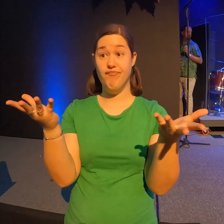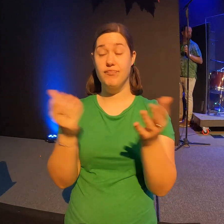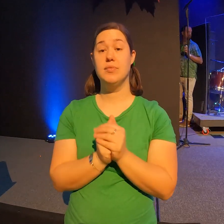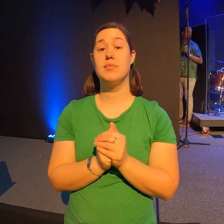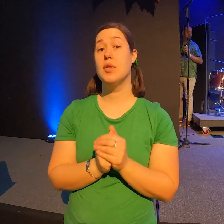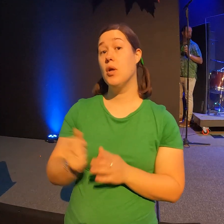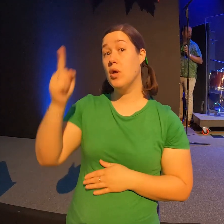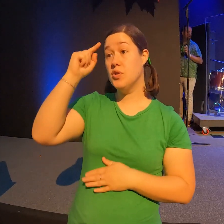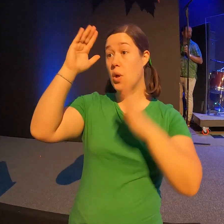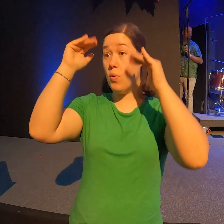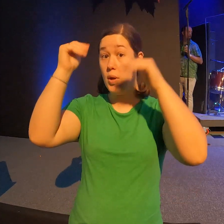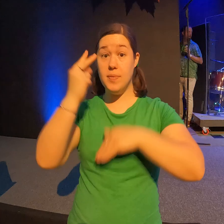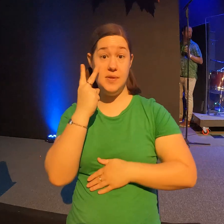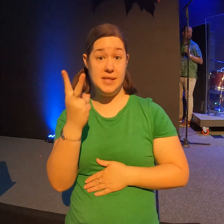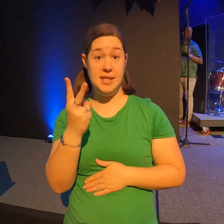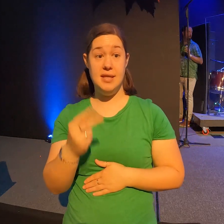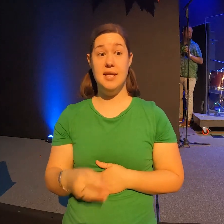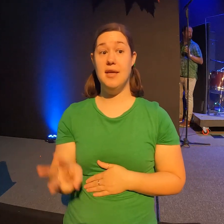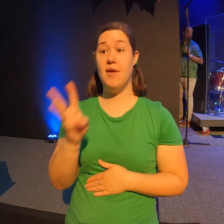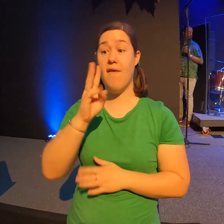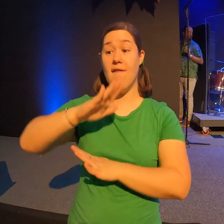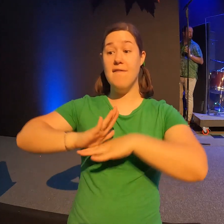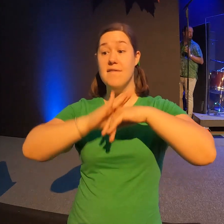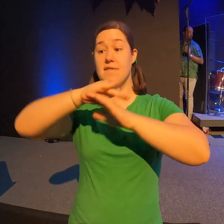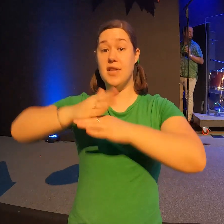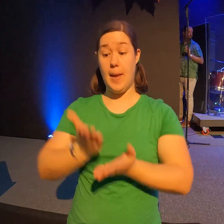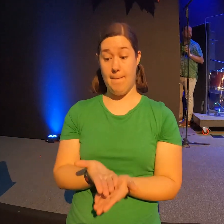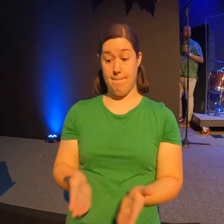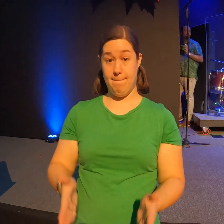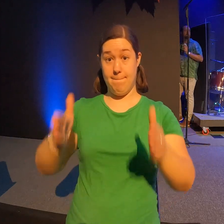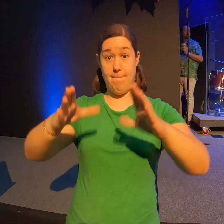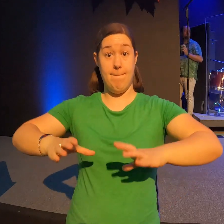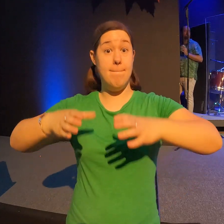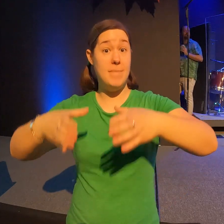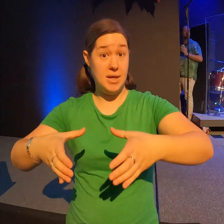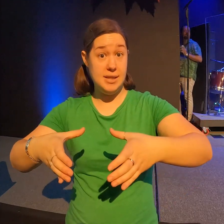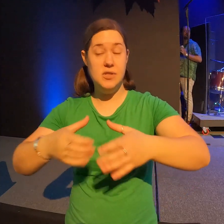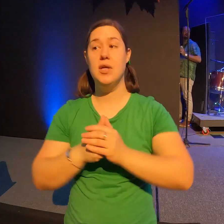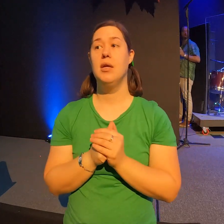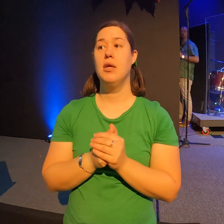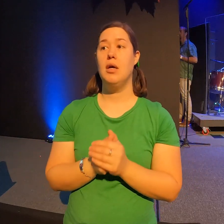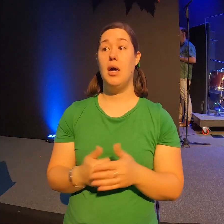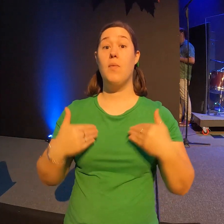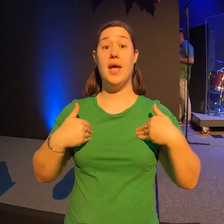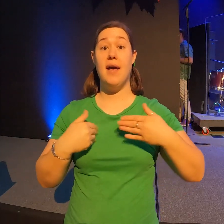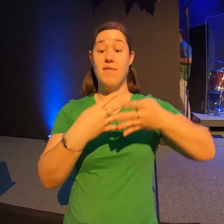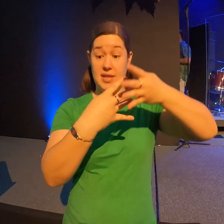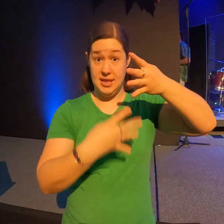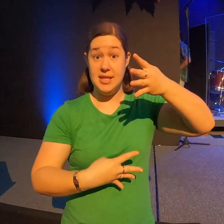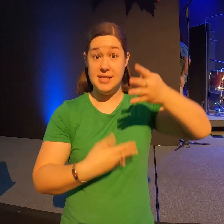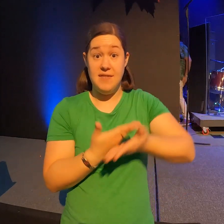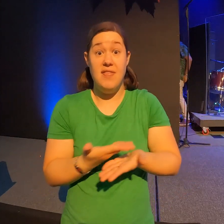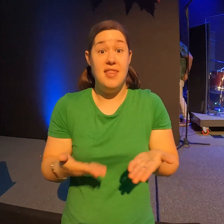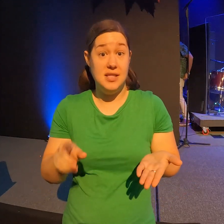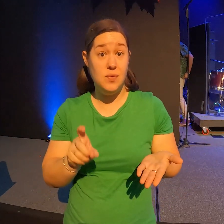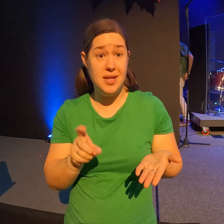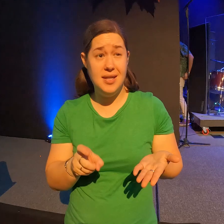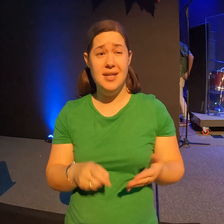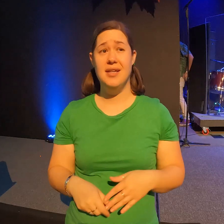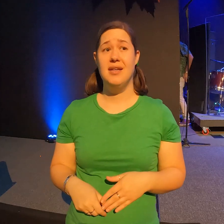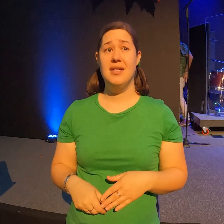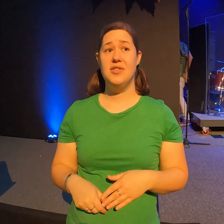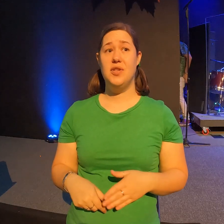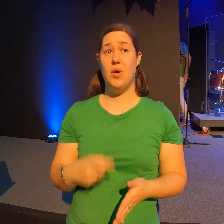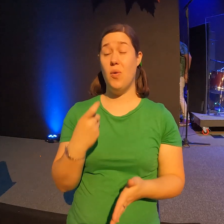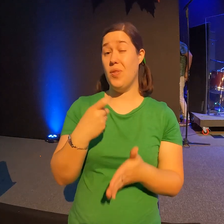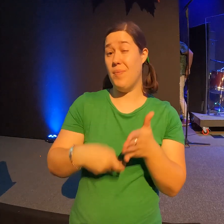around. Those have lists of the items as well as the items themselves, so you can kind of see some of those examples. They're about $50 to $75, give or